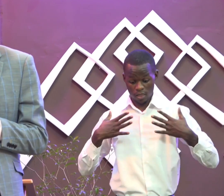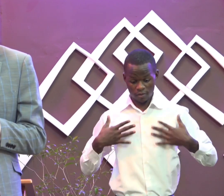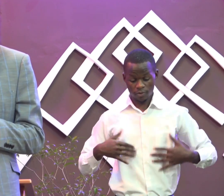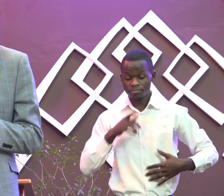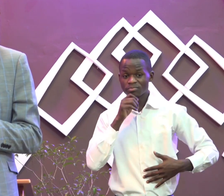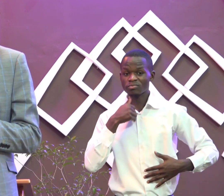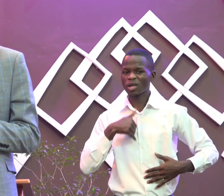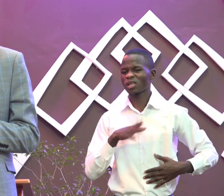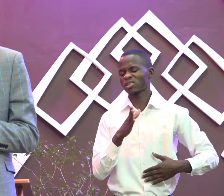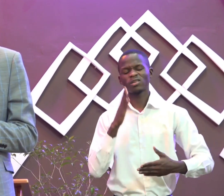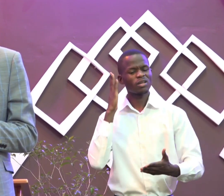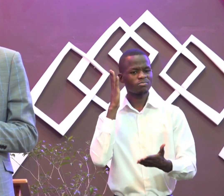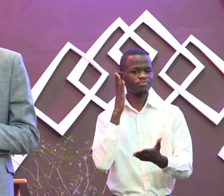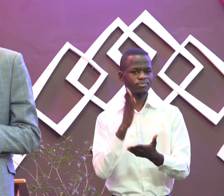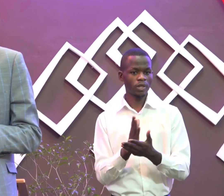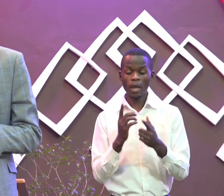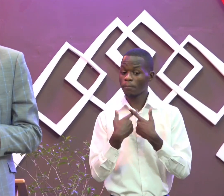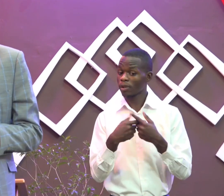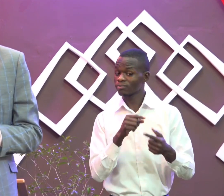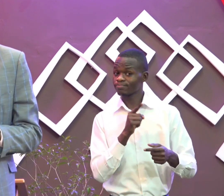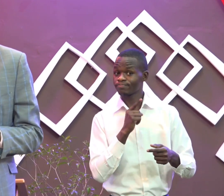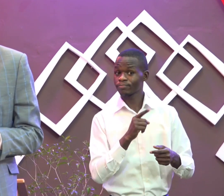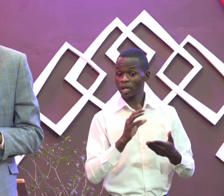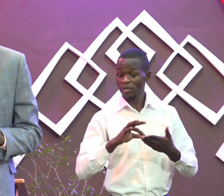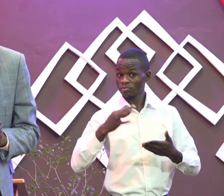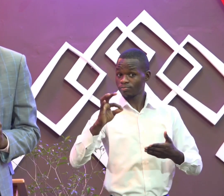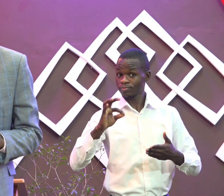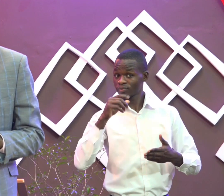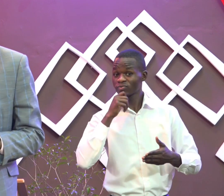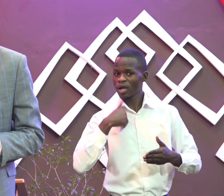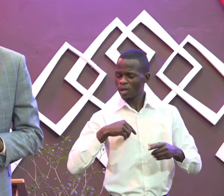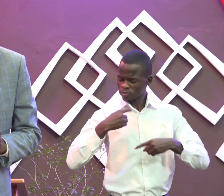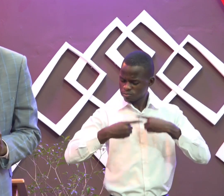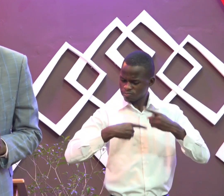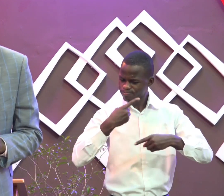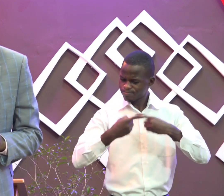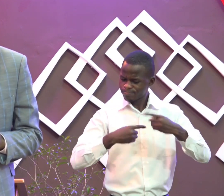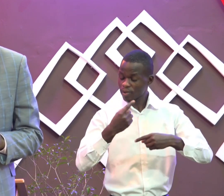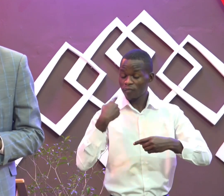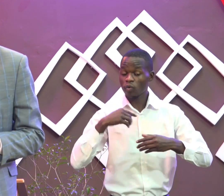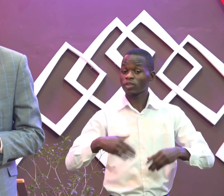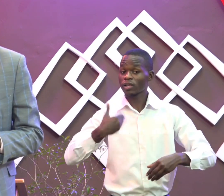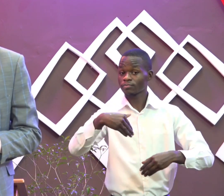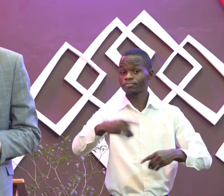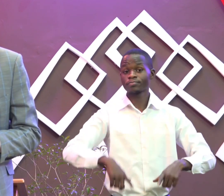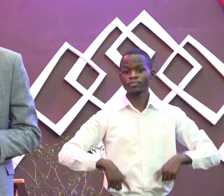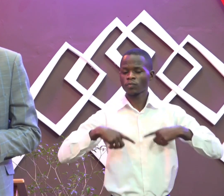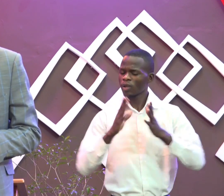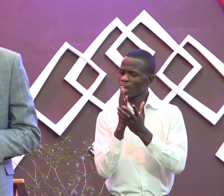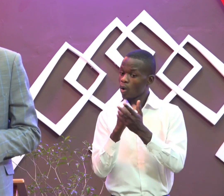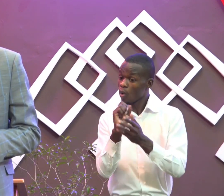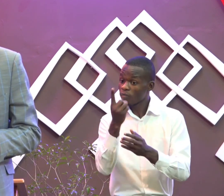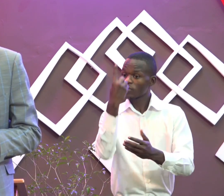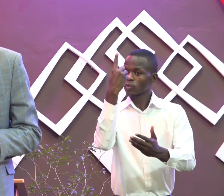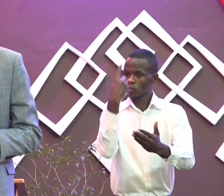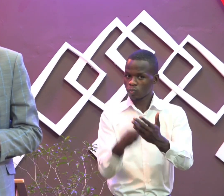life up to eternity. But so, my physical one ends somewhere. Nze nkulembeza ono w'omwoyo. So for me,